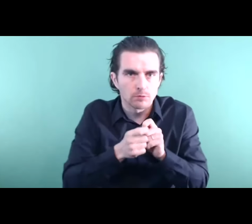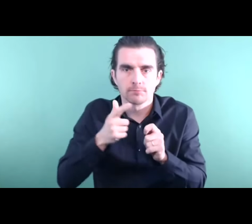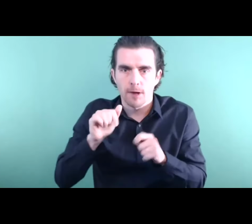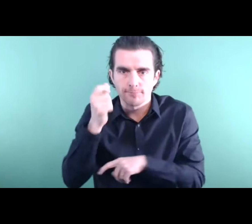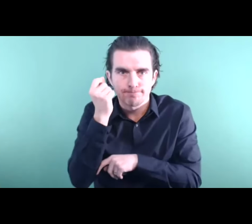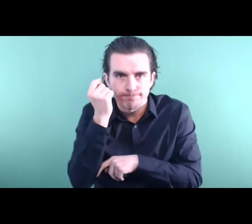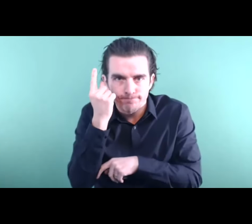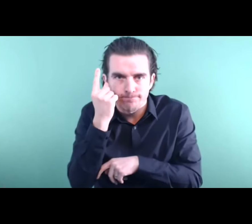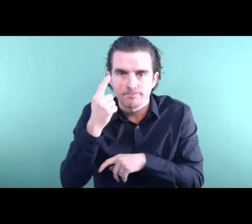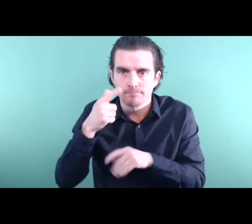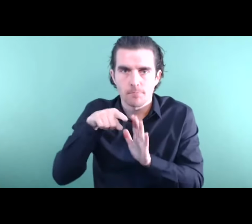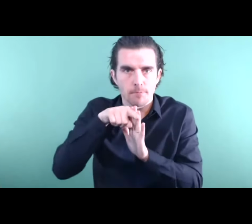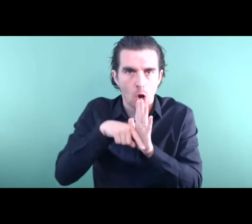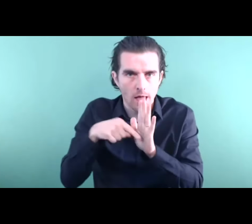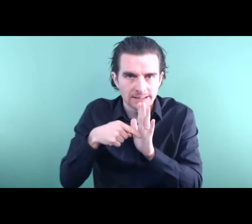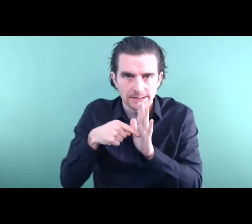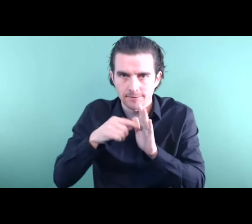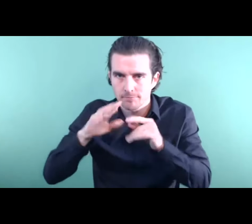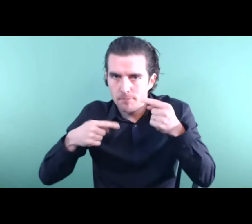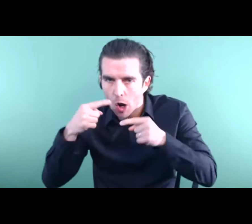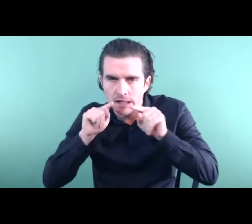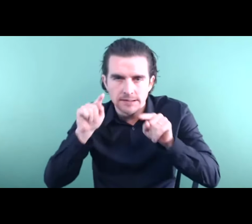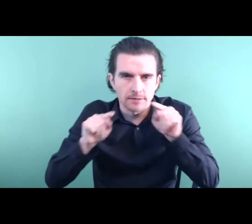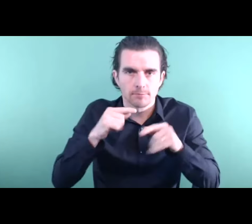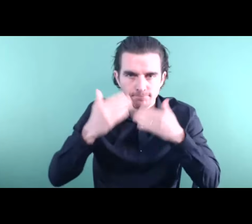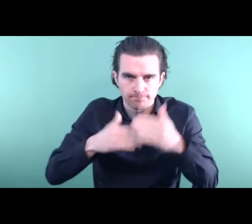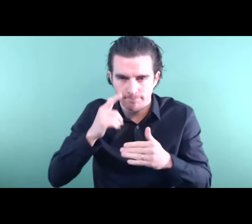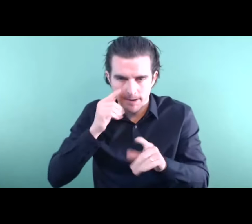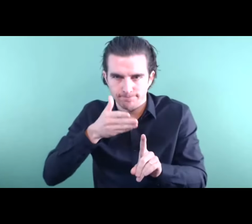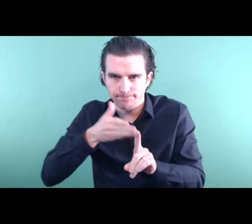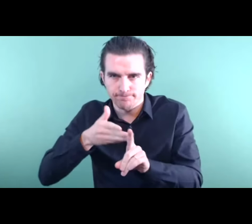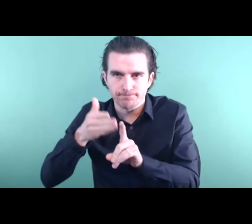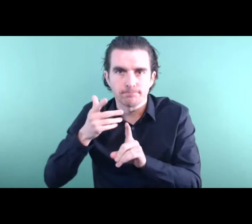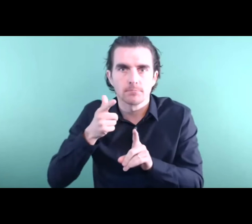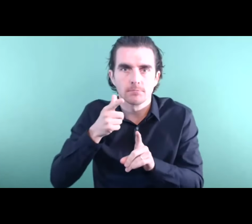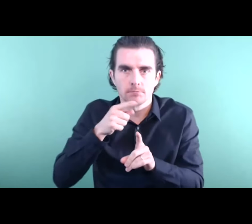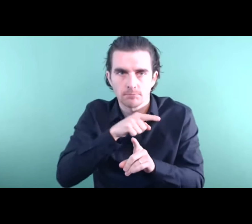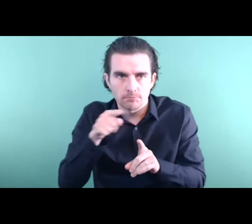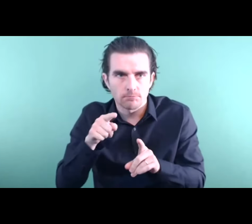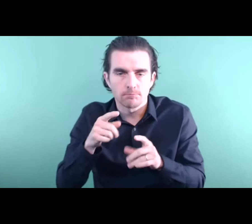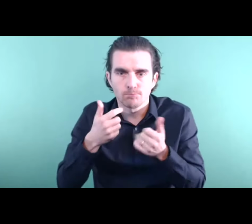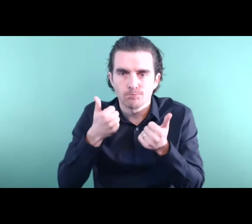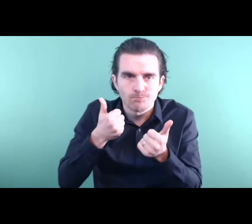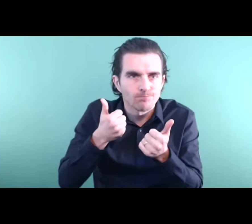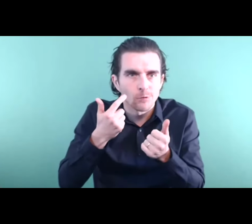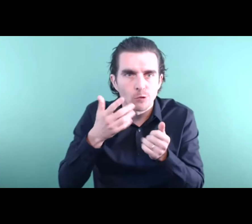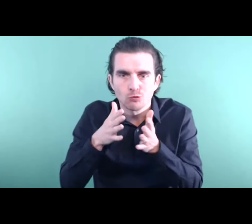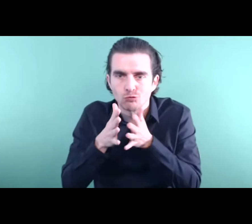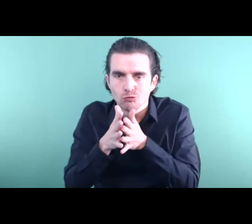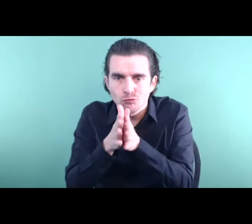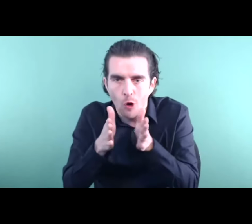say, these days in the corona pandemic, I learn again something, which